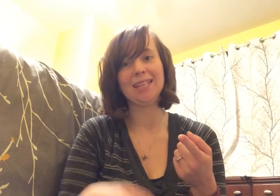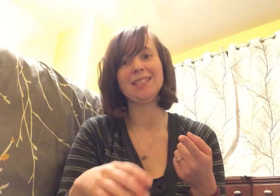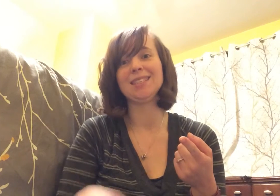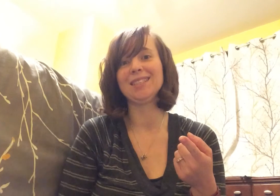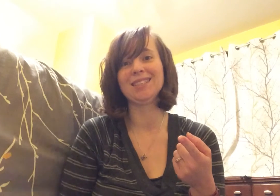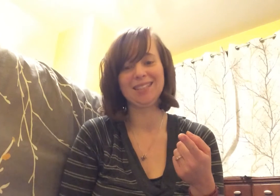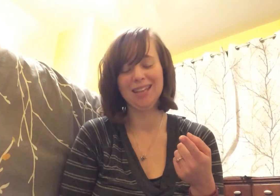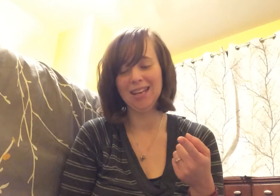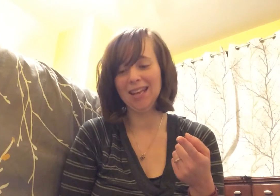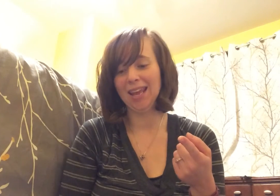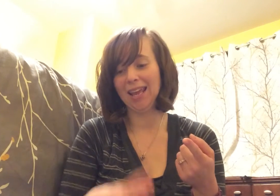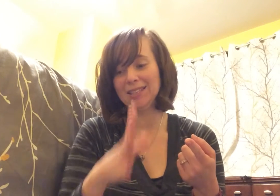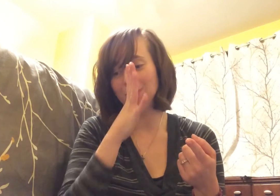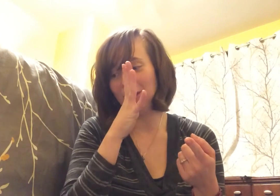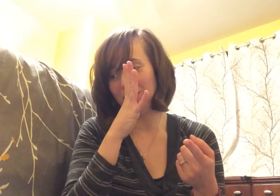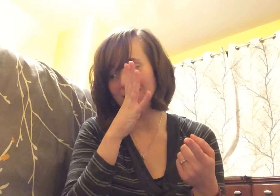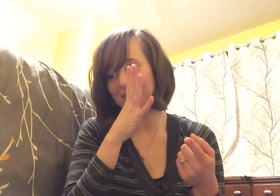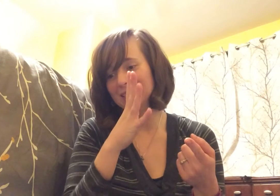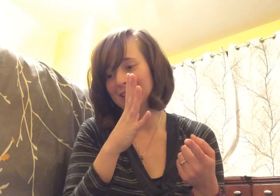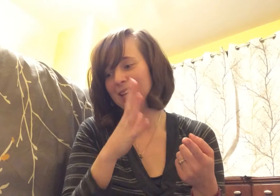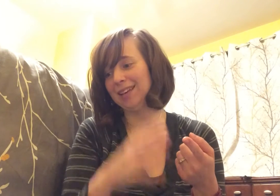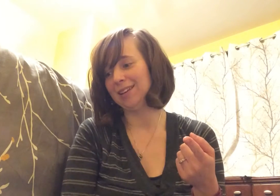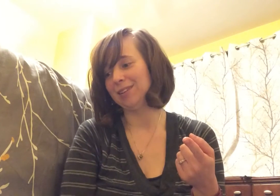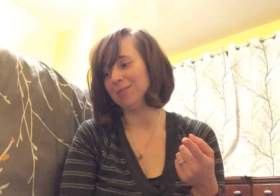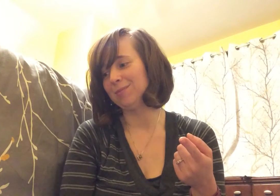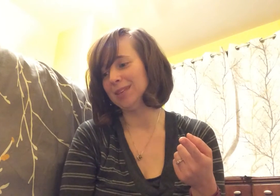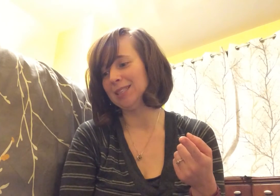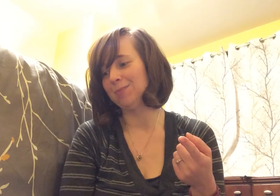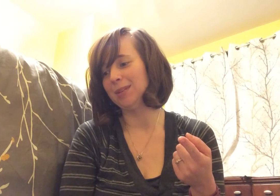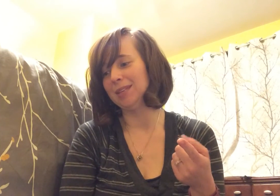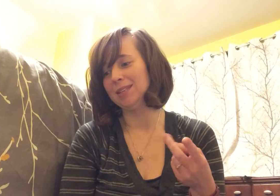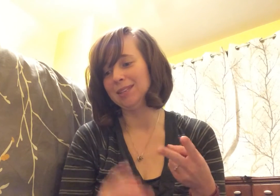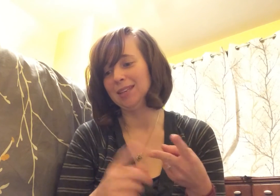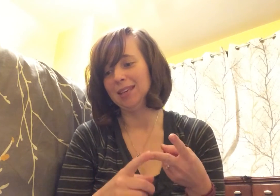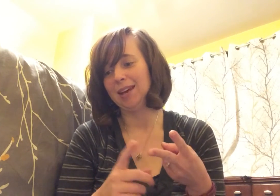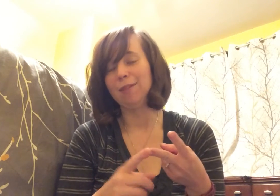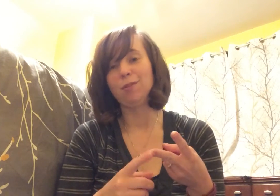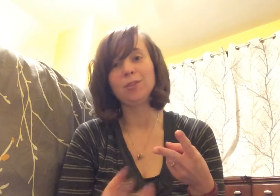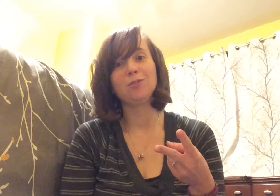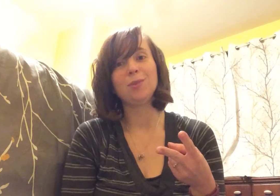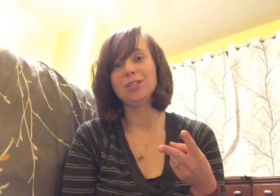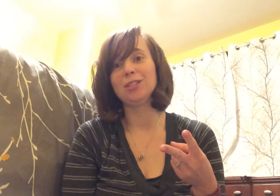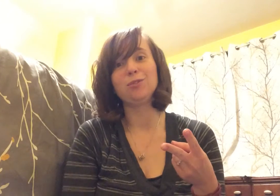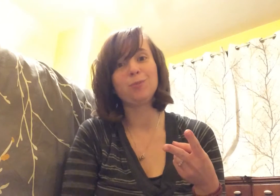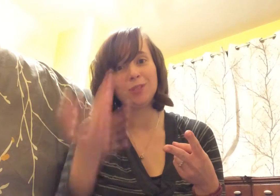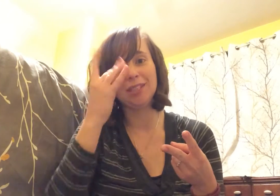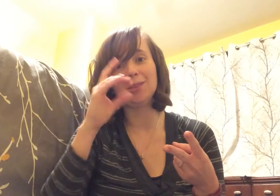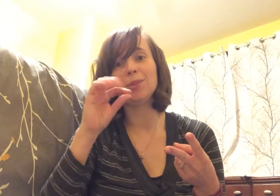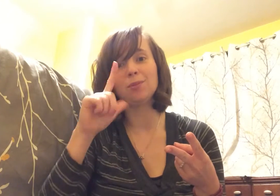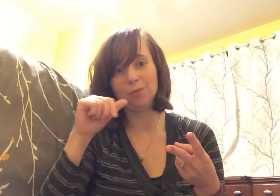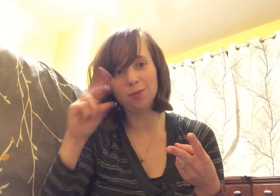as a parent. It's been I've also been super sick with the